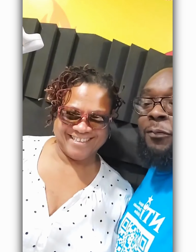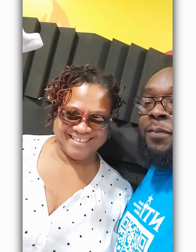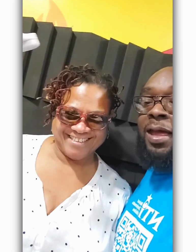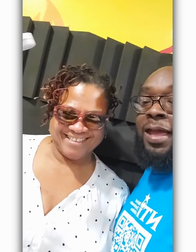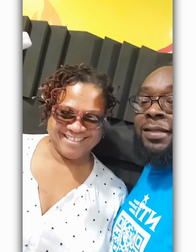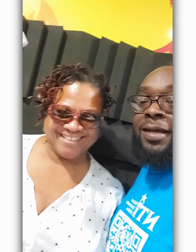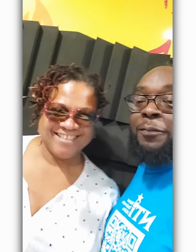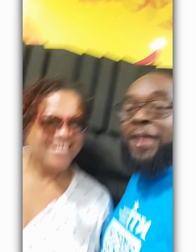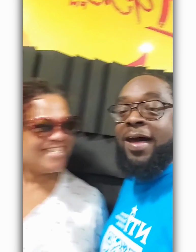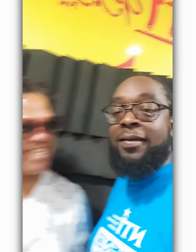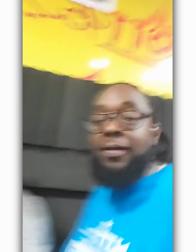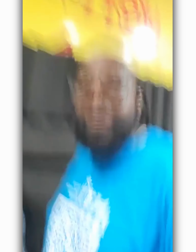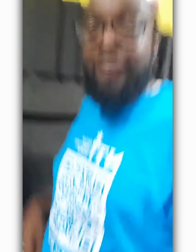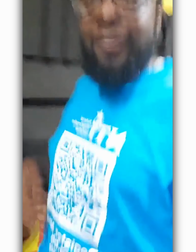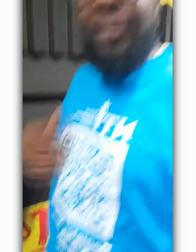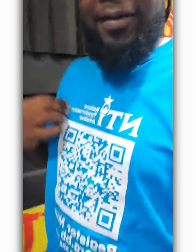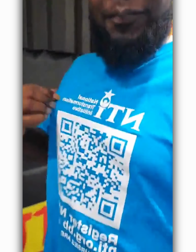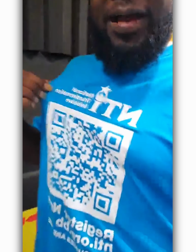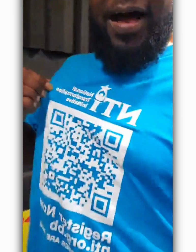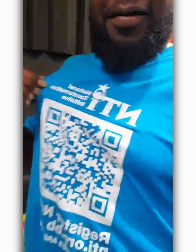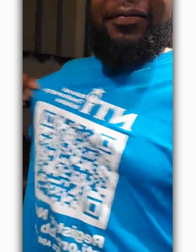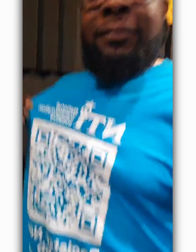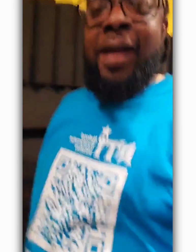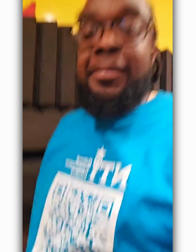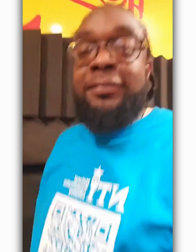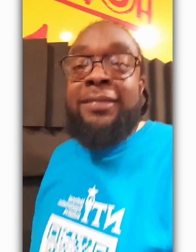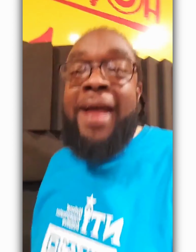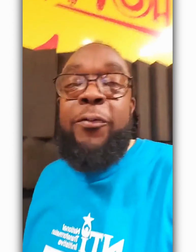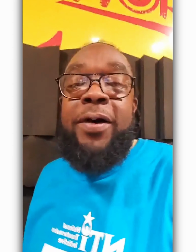my NTI, the plug. Yes. The plug. That do I